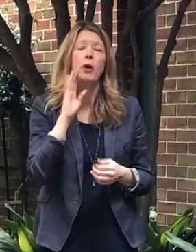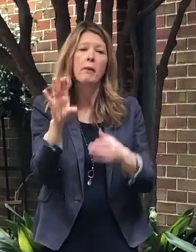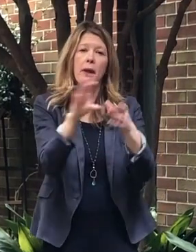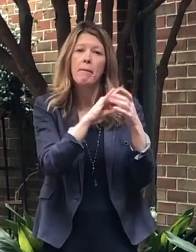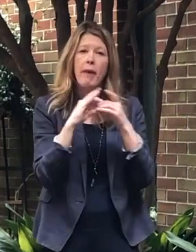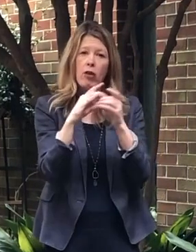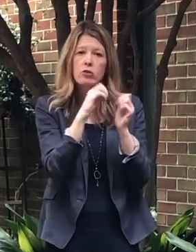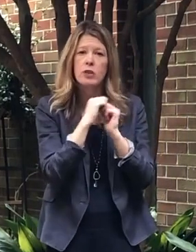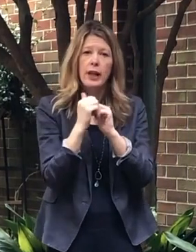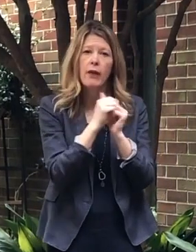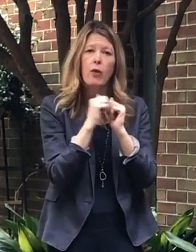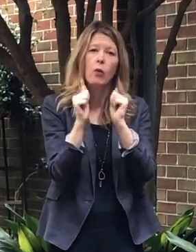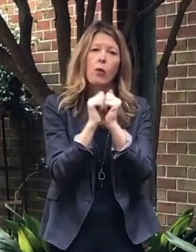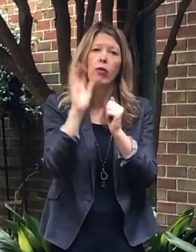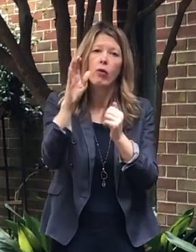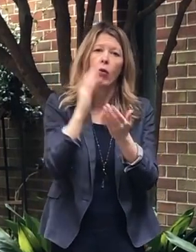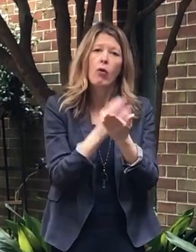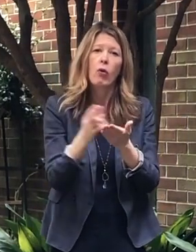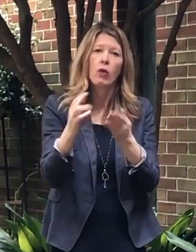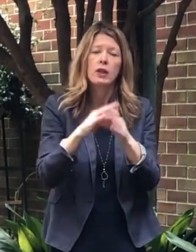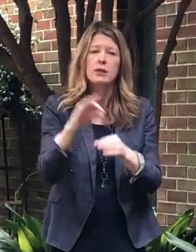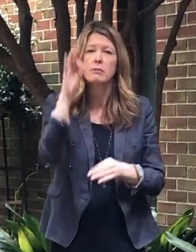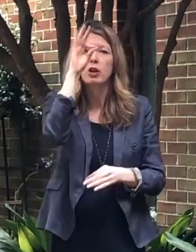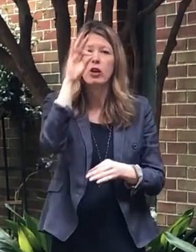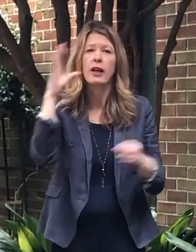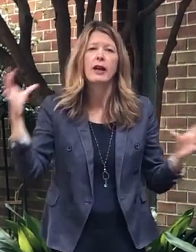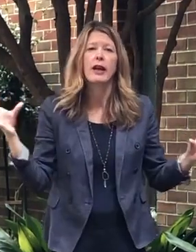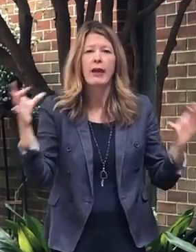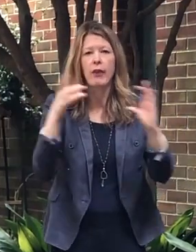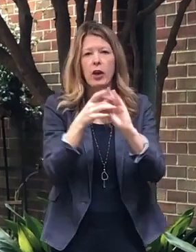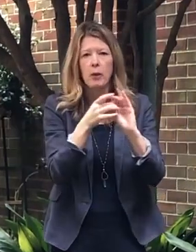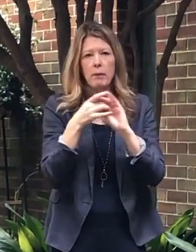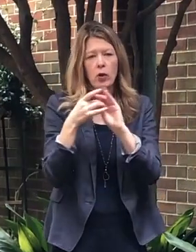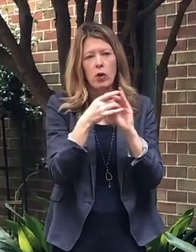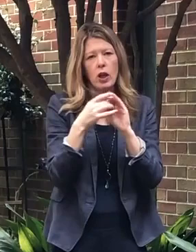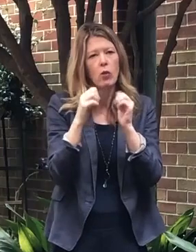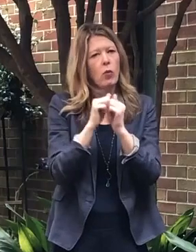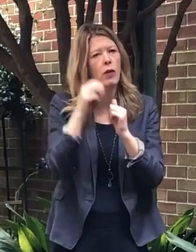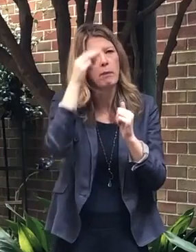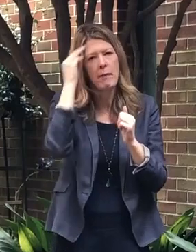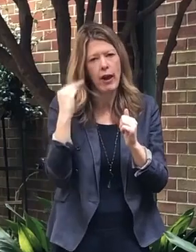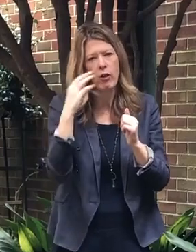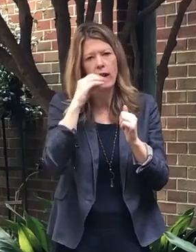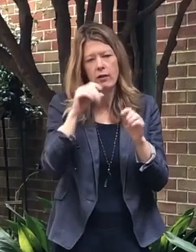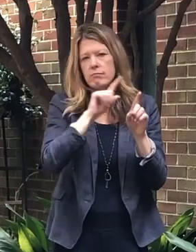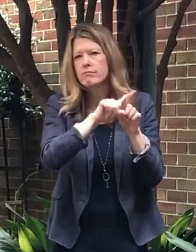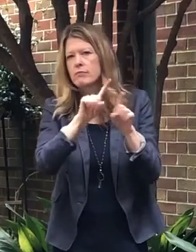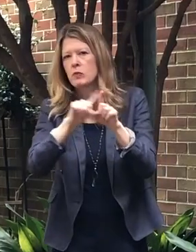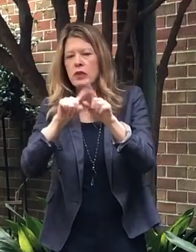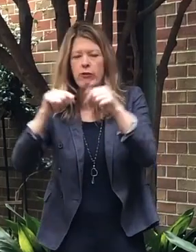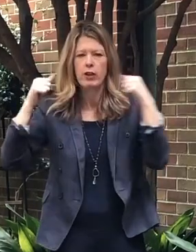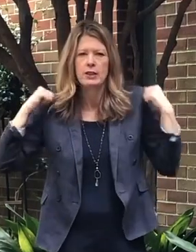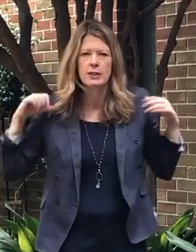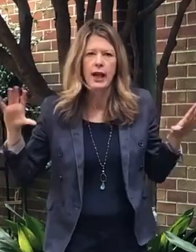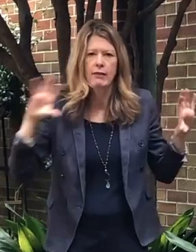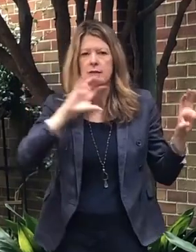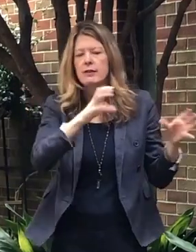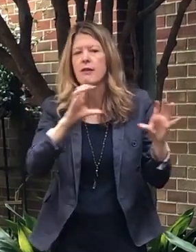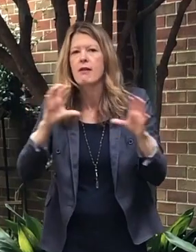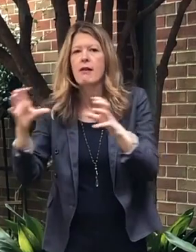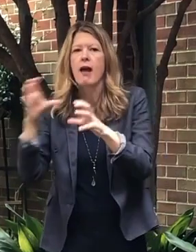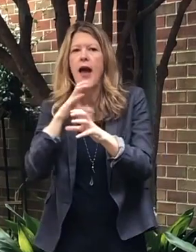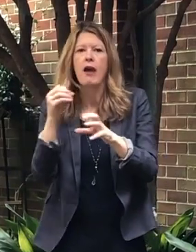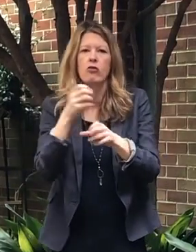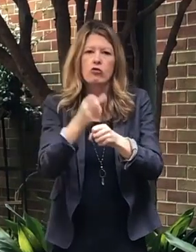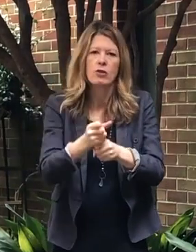by your Holy Spirit in the communion of the Blessed Virgin Mary and all your saints, entrusting one another